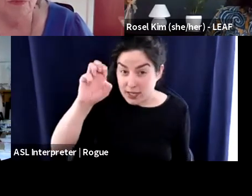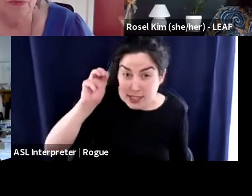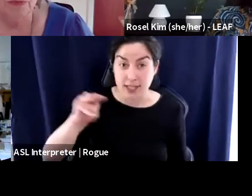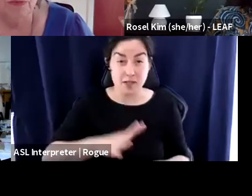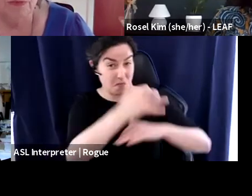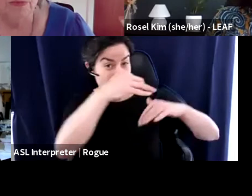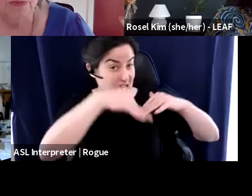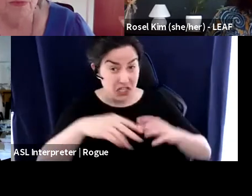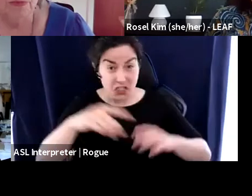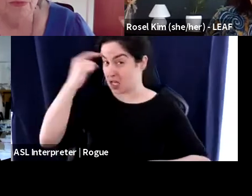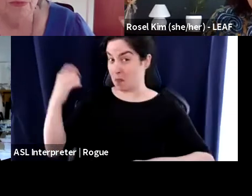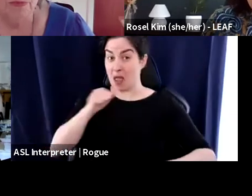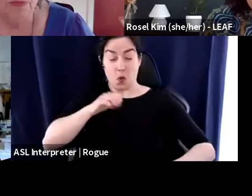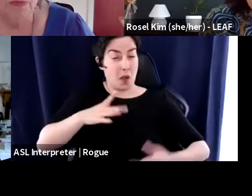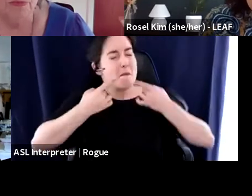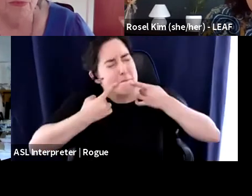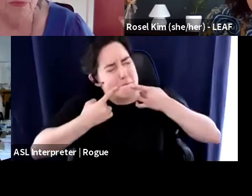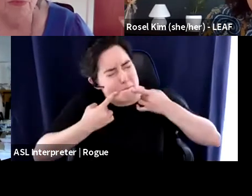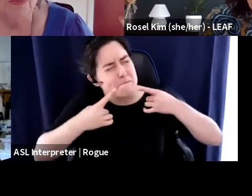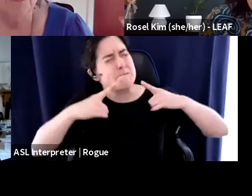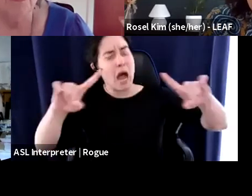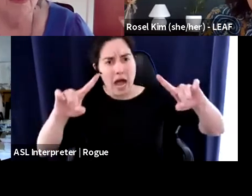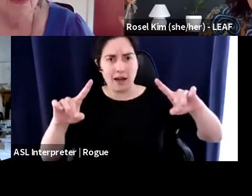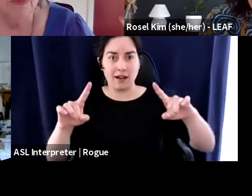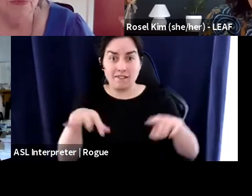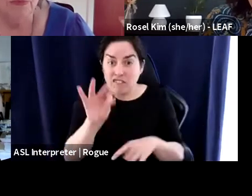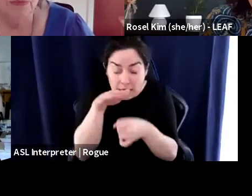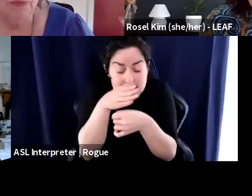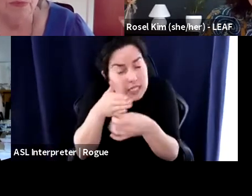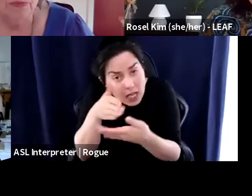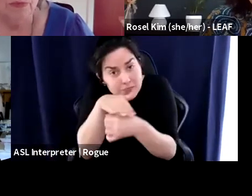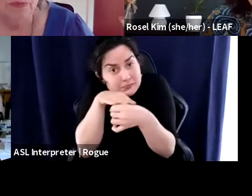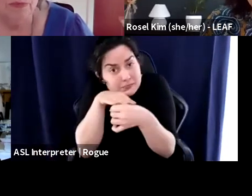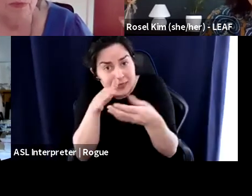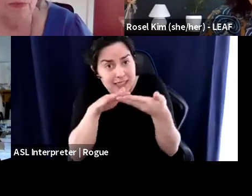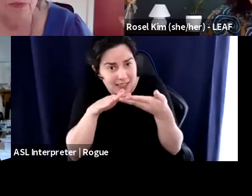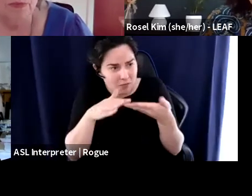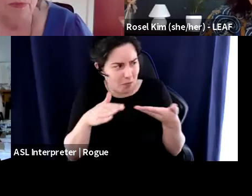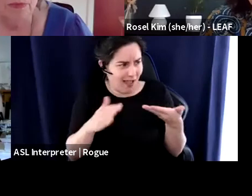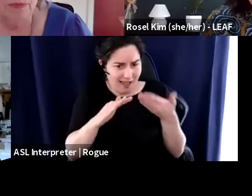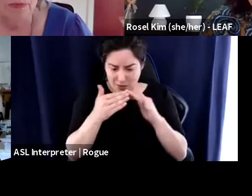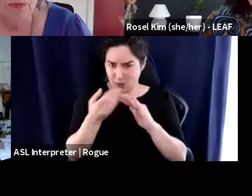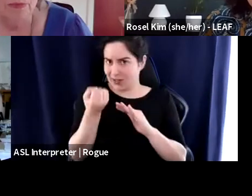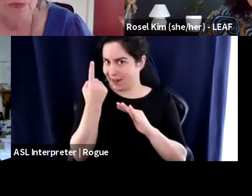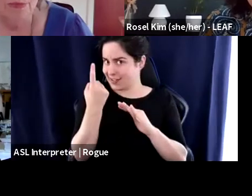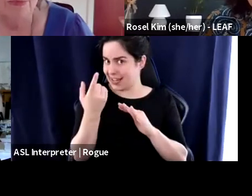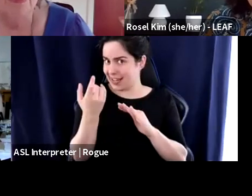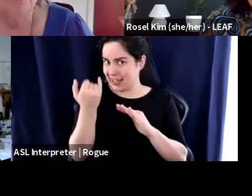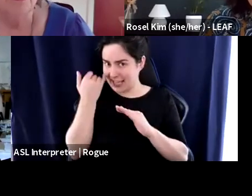and that we are finally also creating space for trans women. But inside every one of those communities, the rates of disability are above 30%.